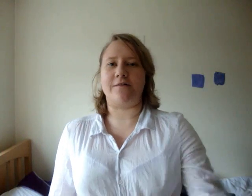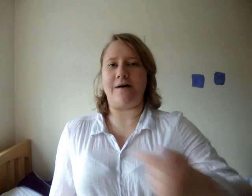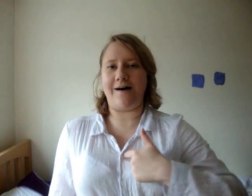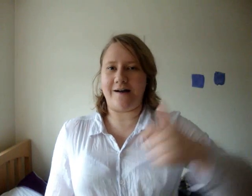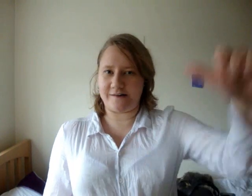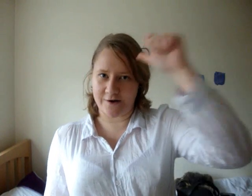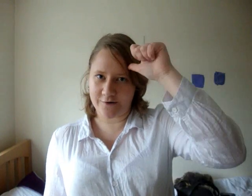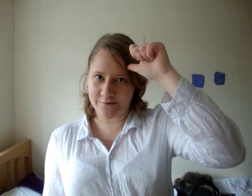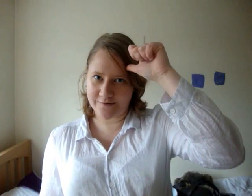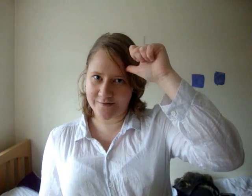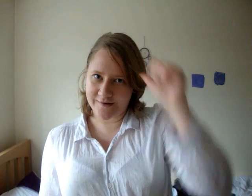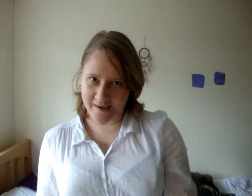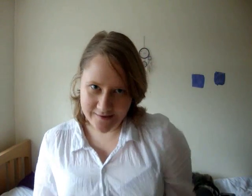go I know. Okay?